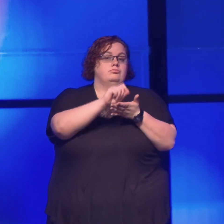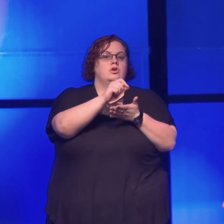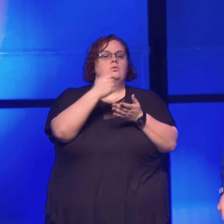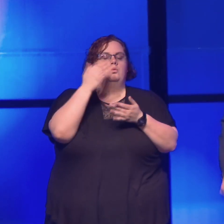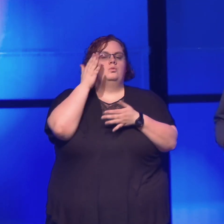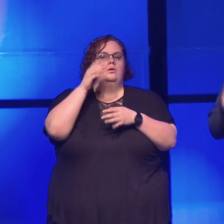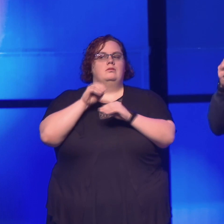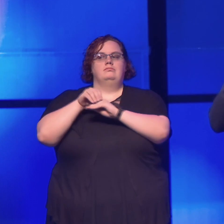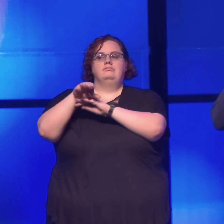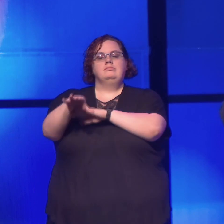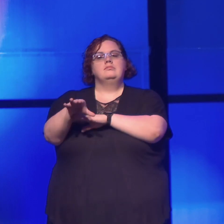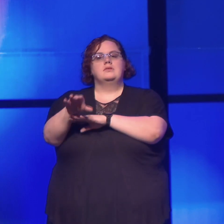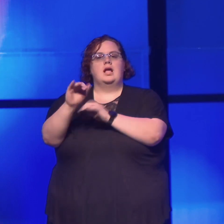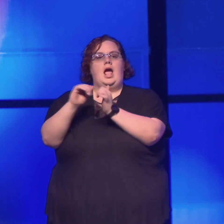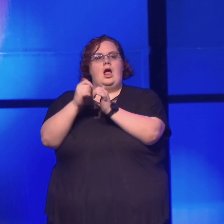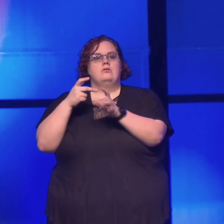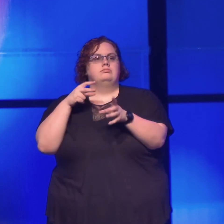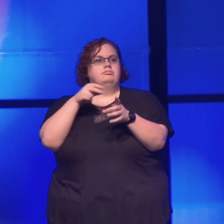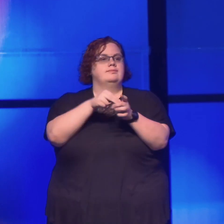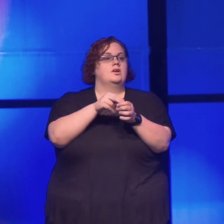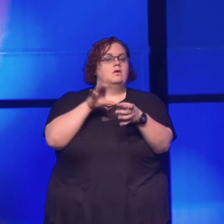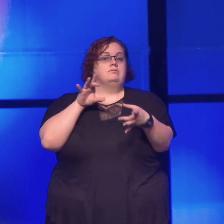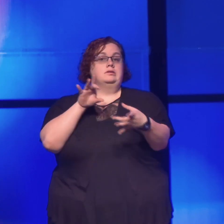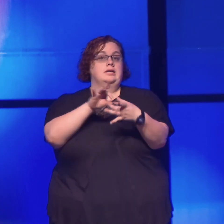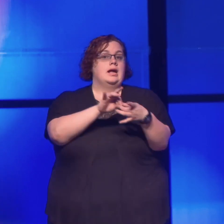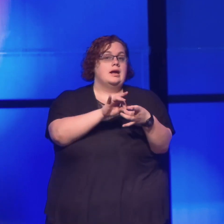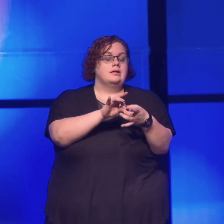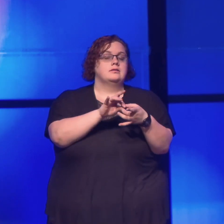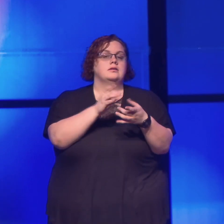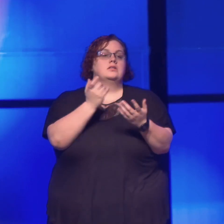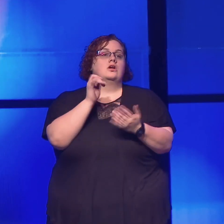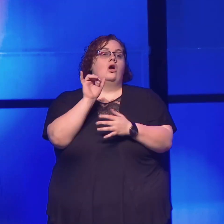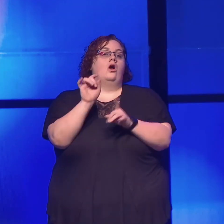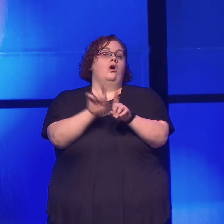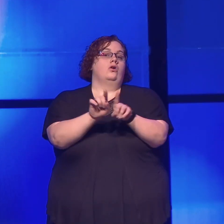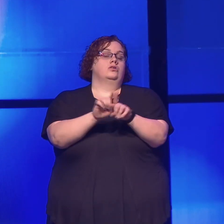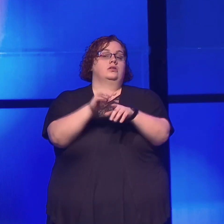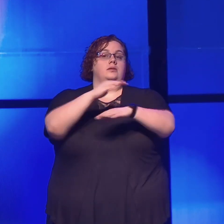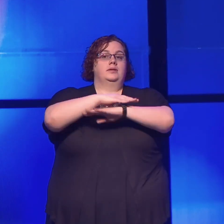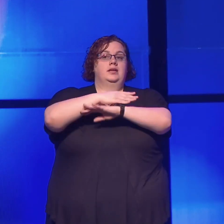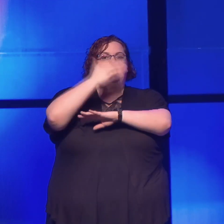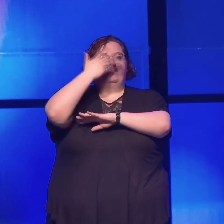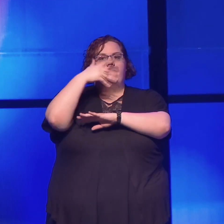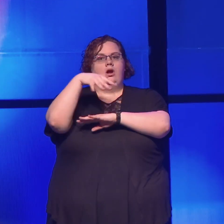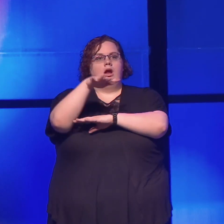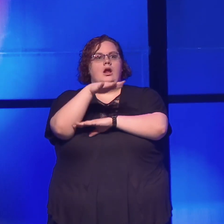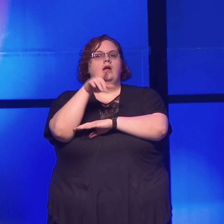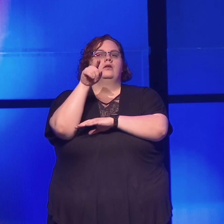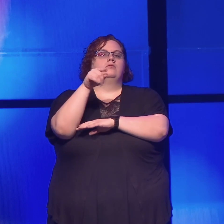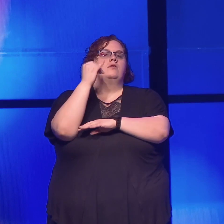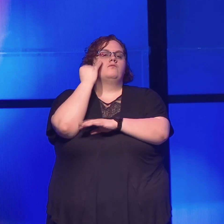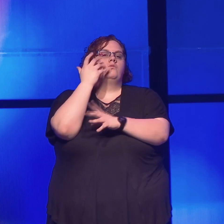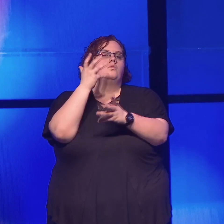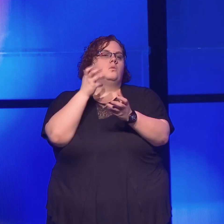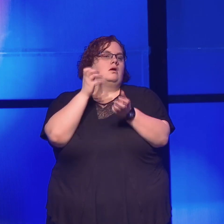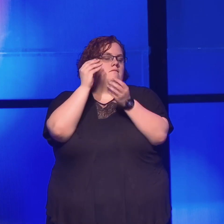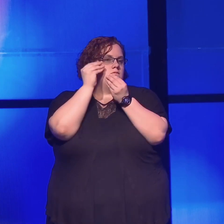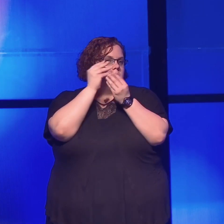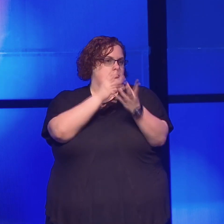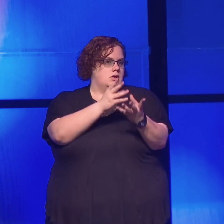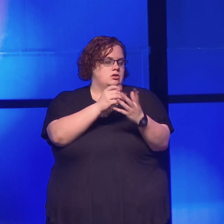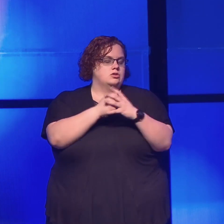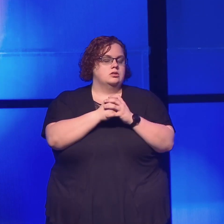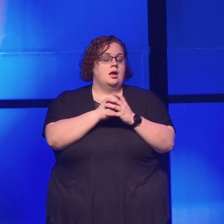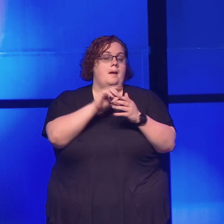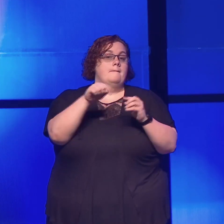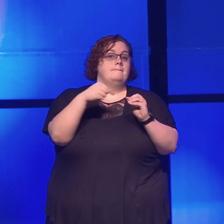you information about how you can get involved, get connected. Also, there'll be a table out in the atrium today. You're welcome to stop by and get any information about